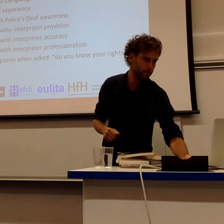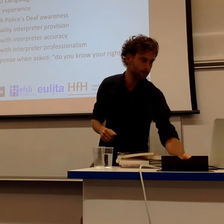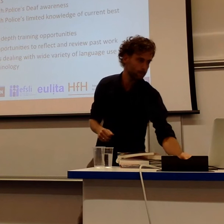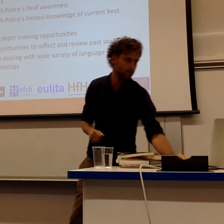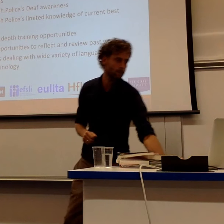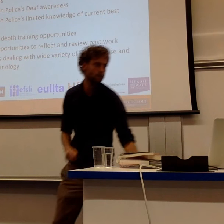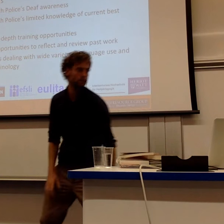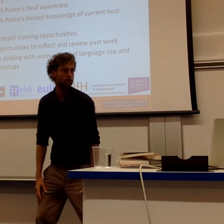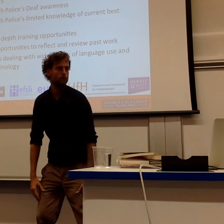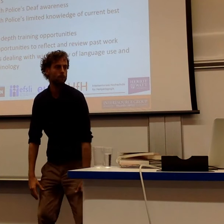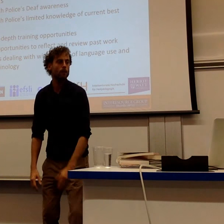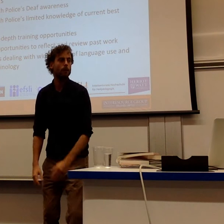presentation.